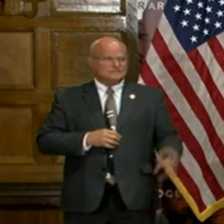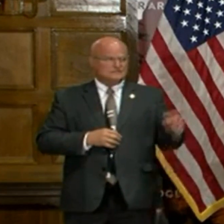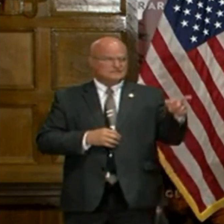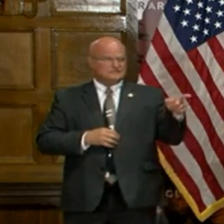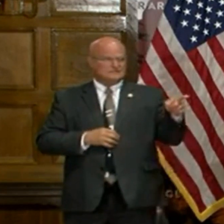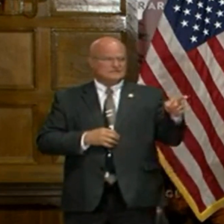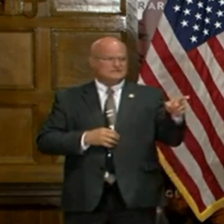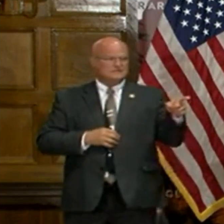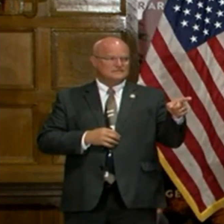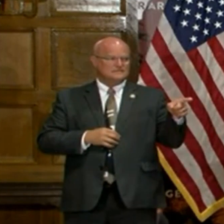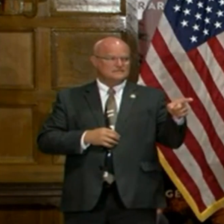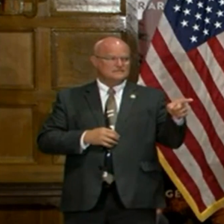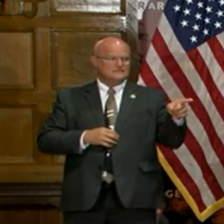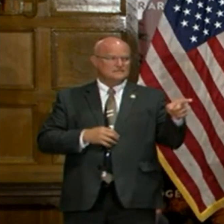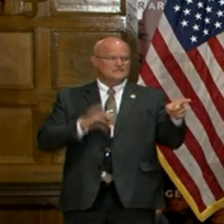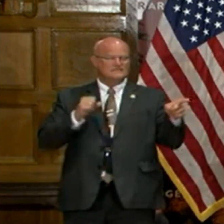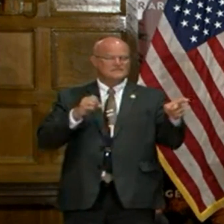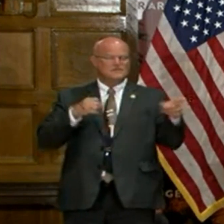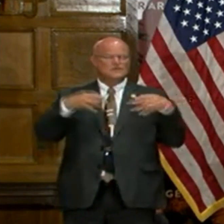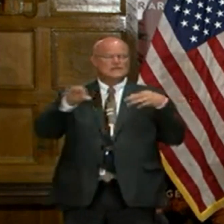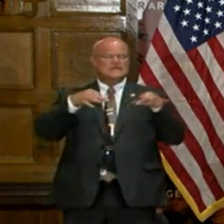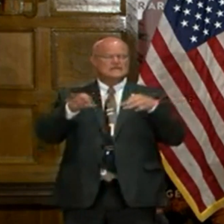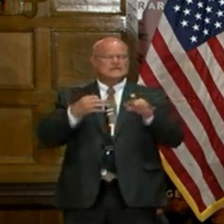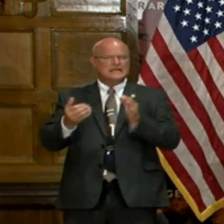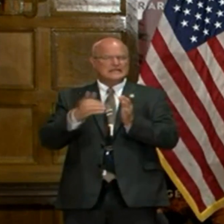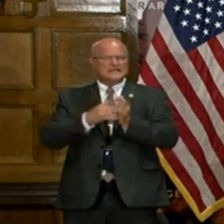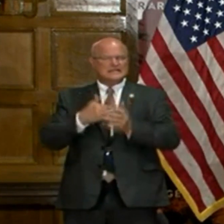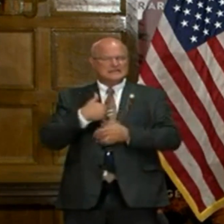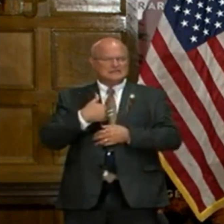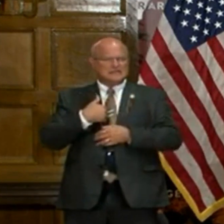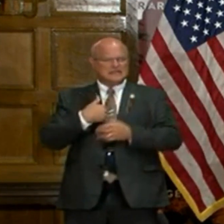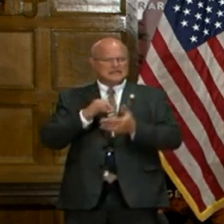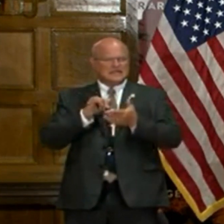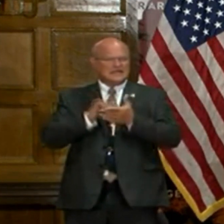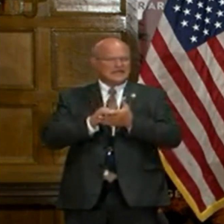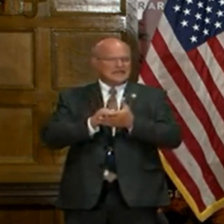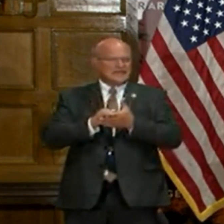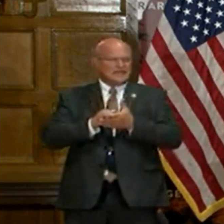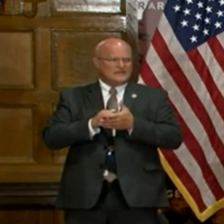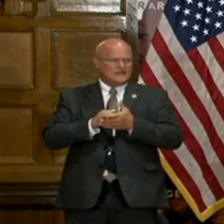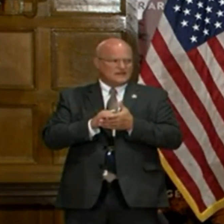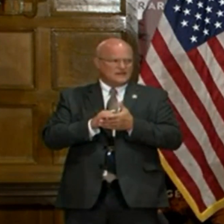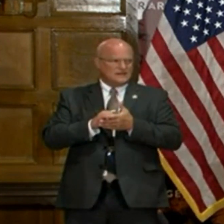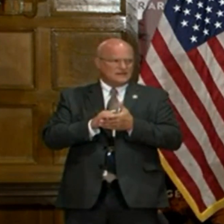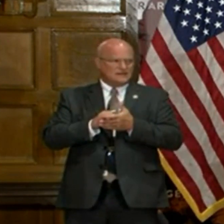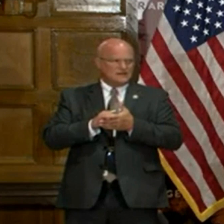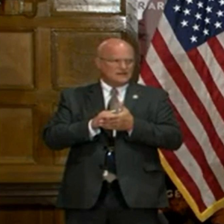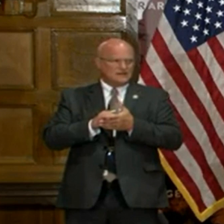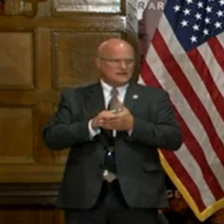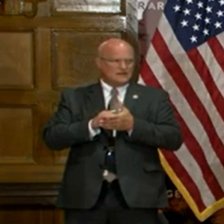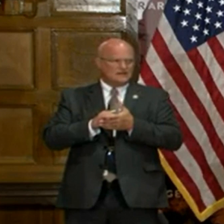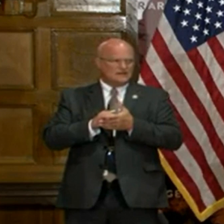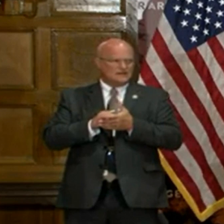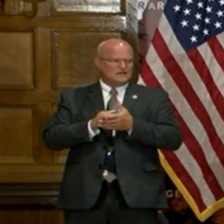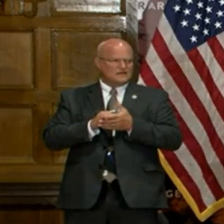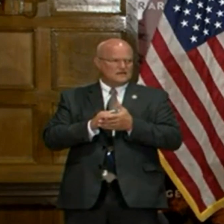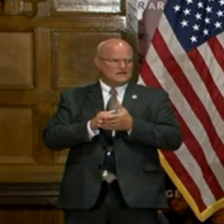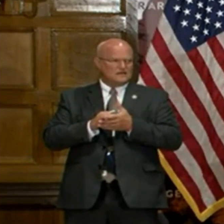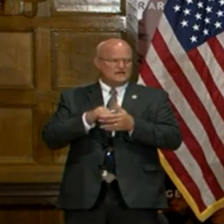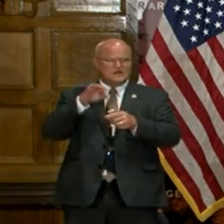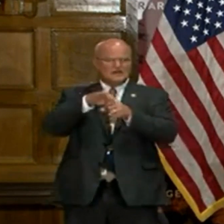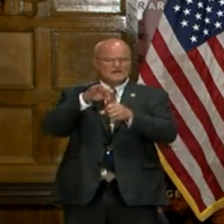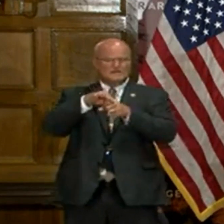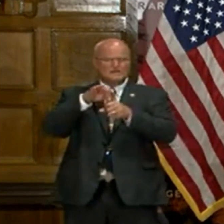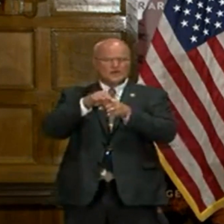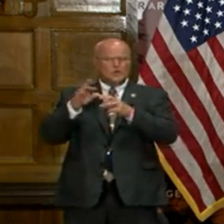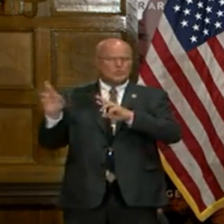Leslie. So can you explain again to me the vote, the ballot preparation?